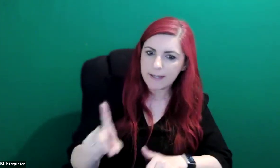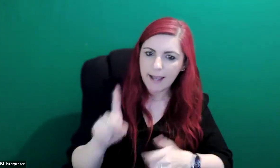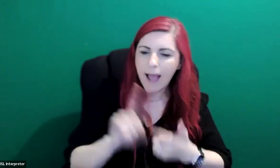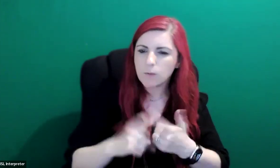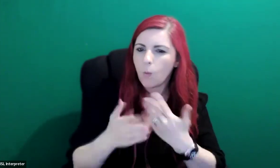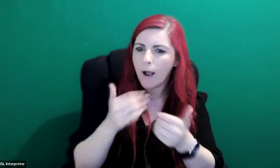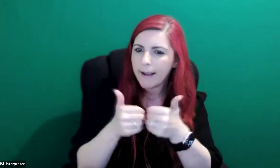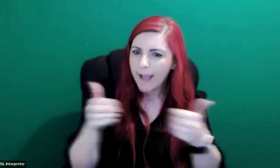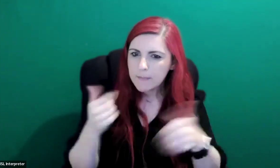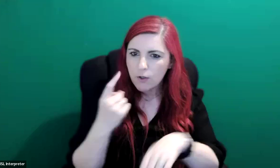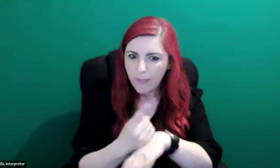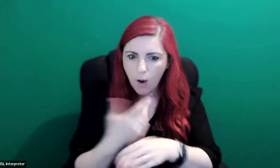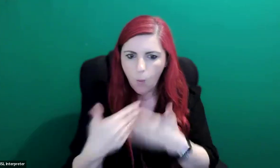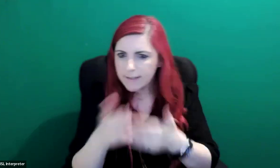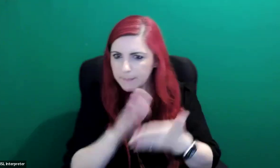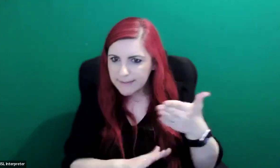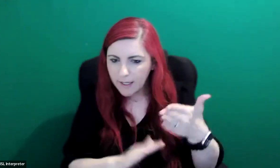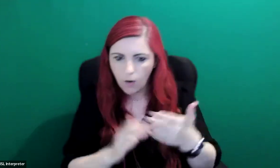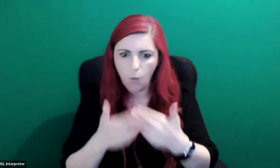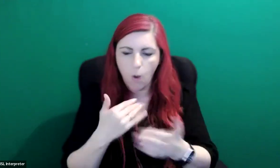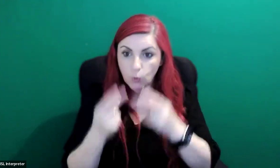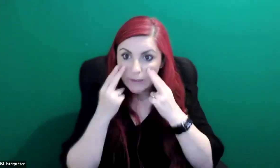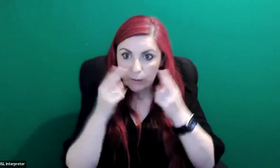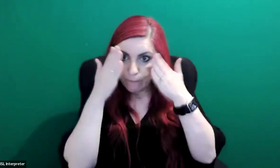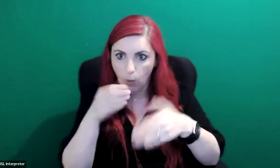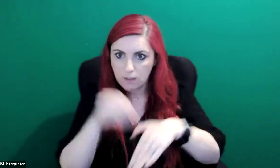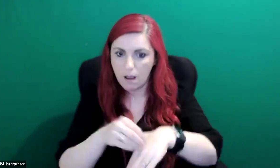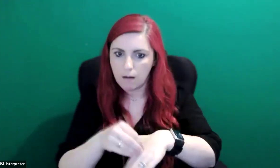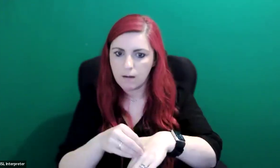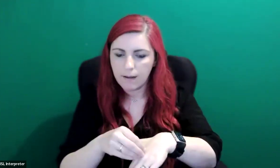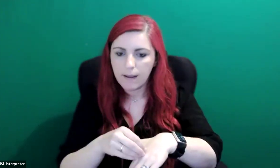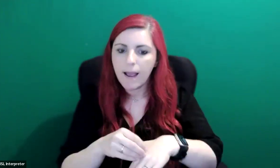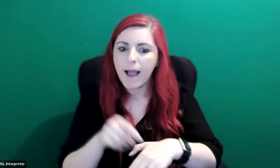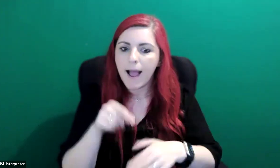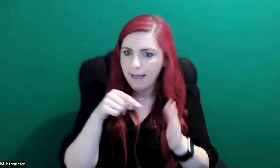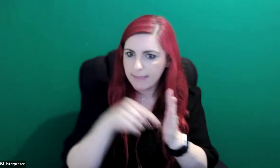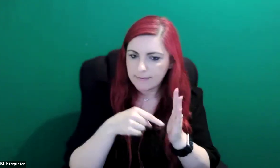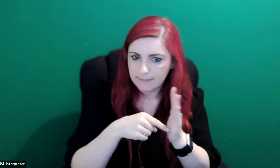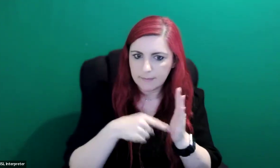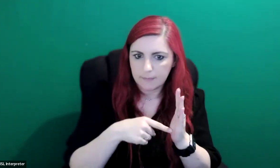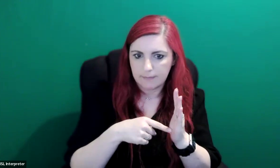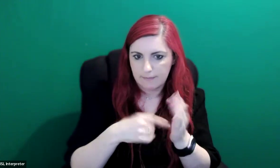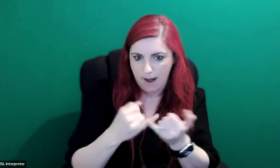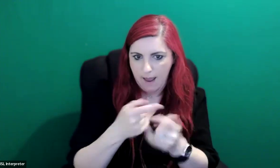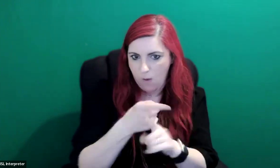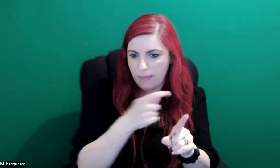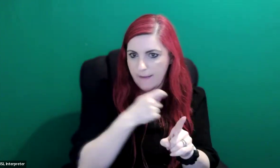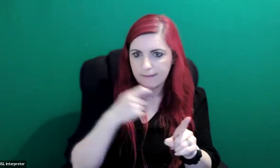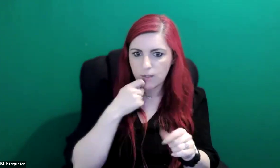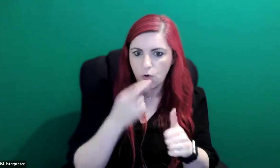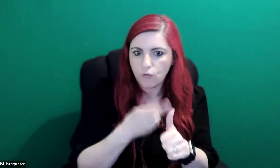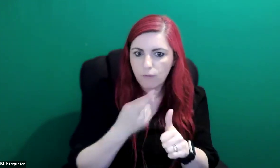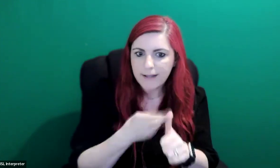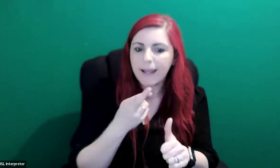gaps and areas which require particular attention. And that it is suggested that written